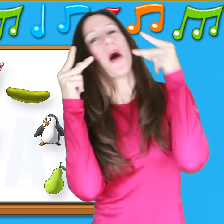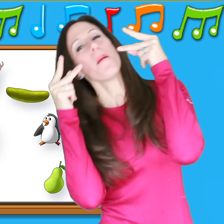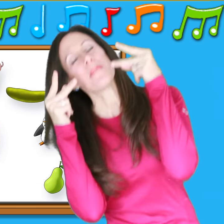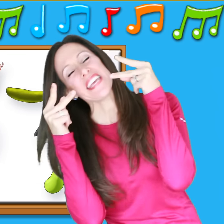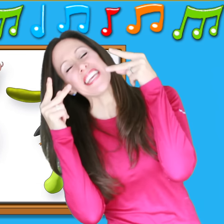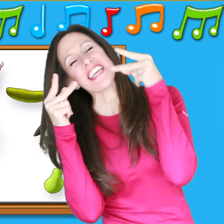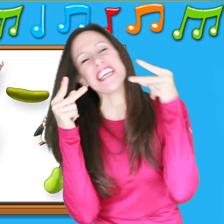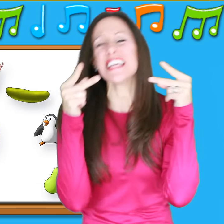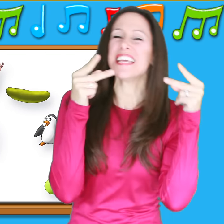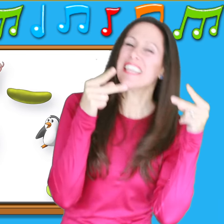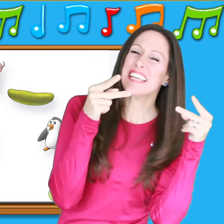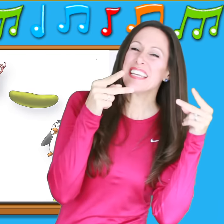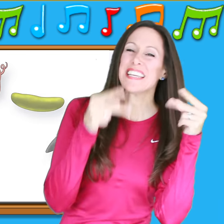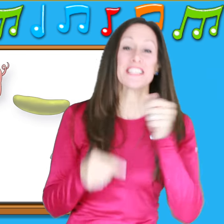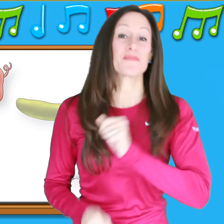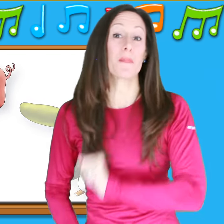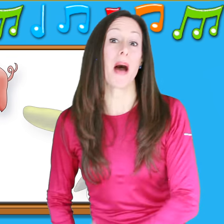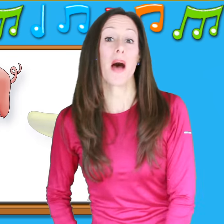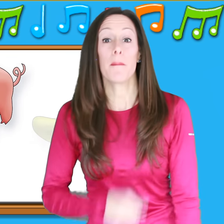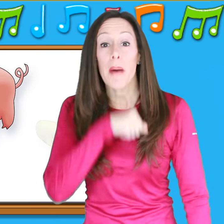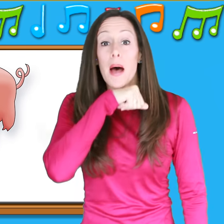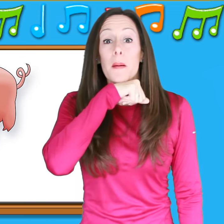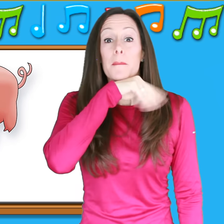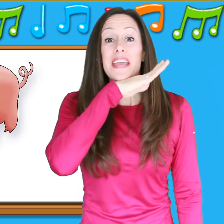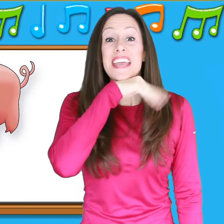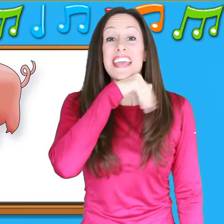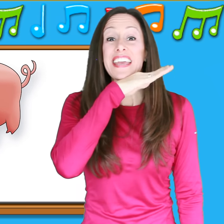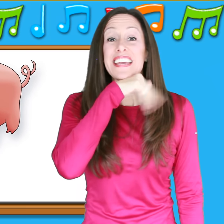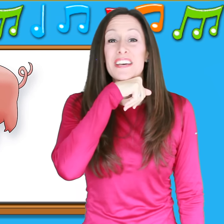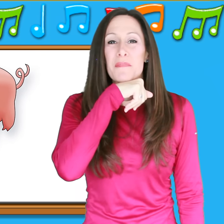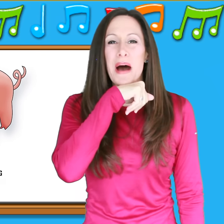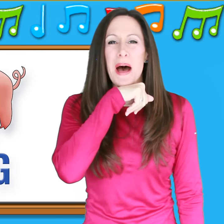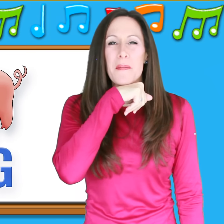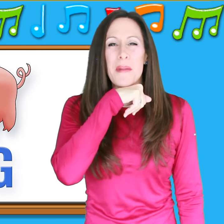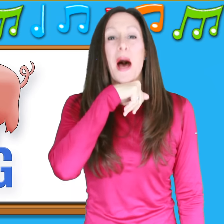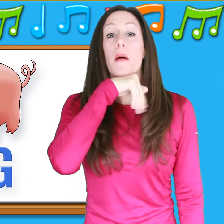P is for pig,